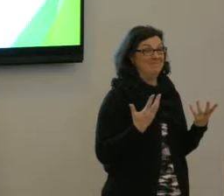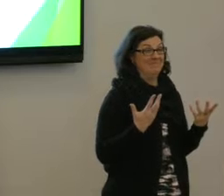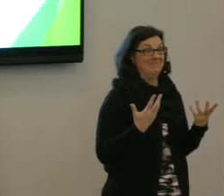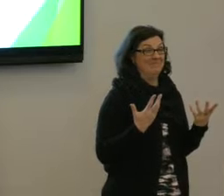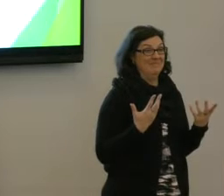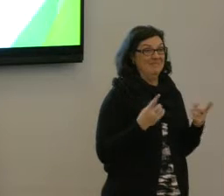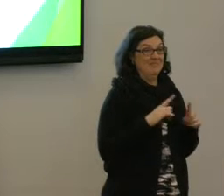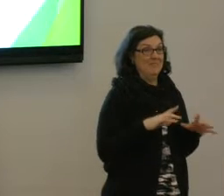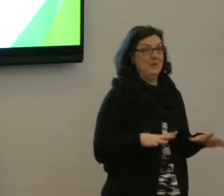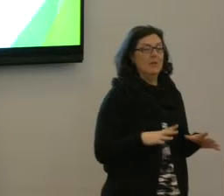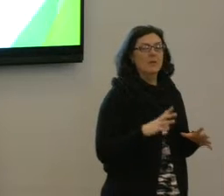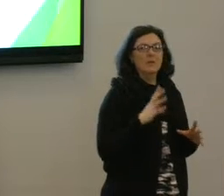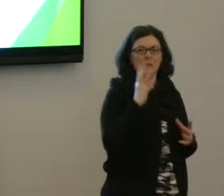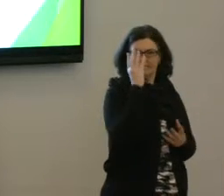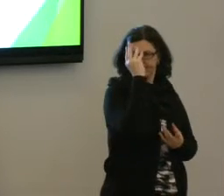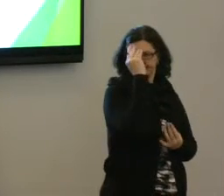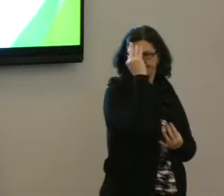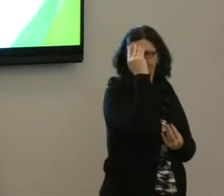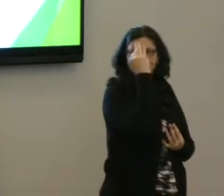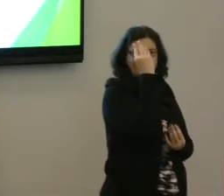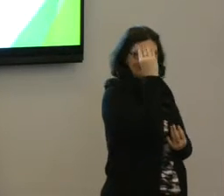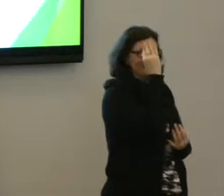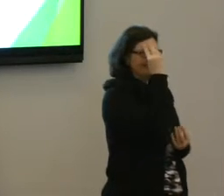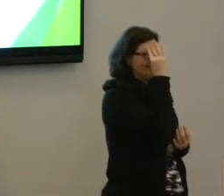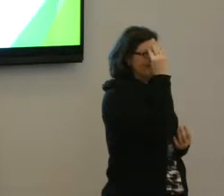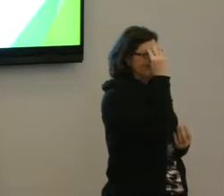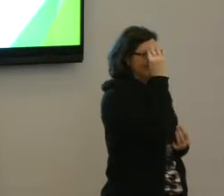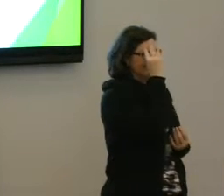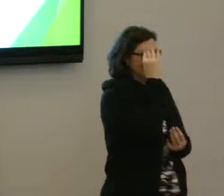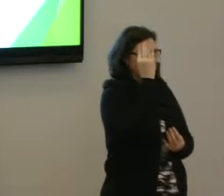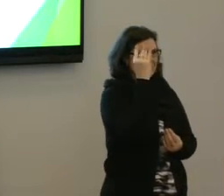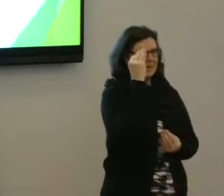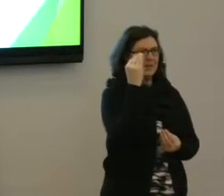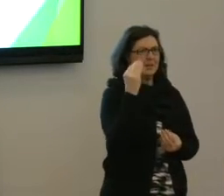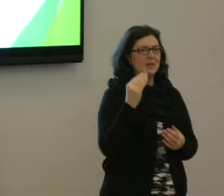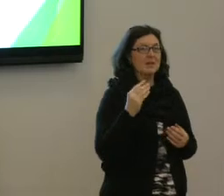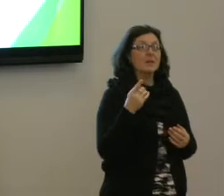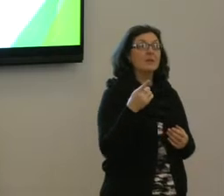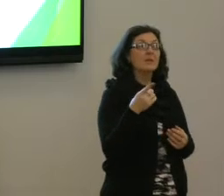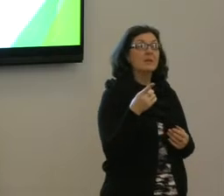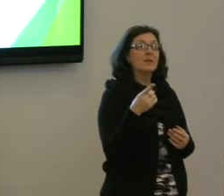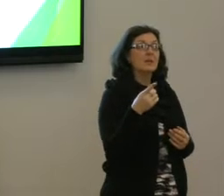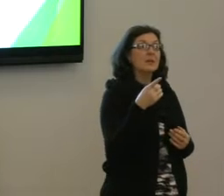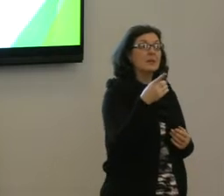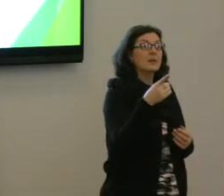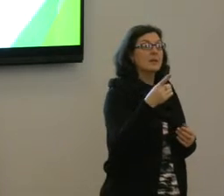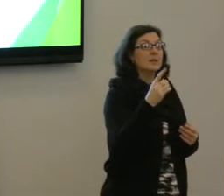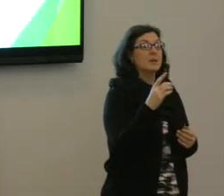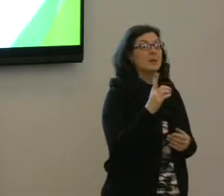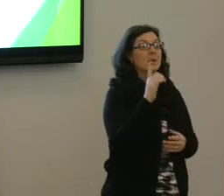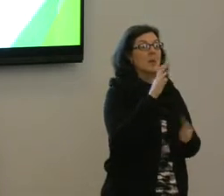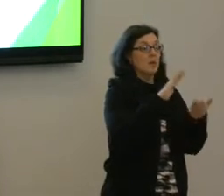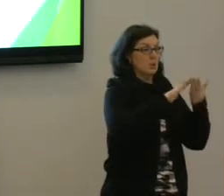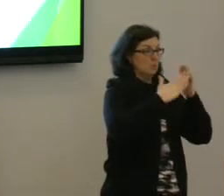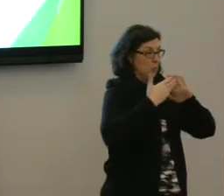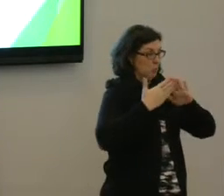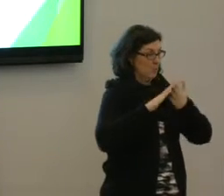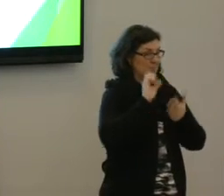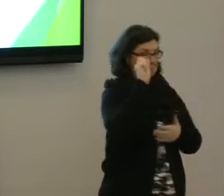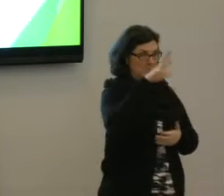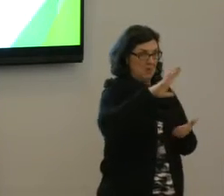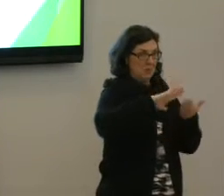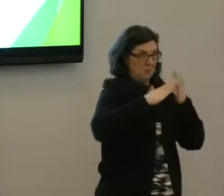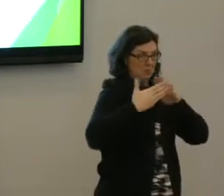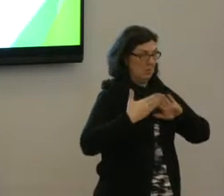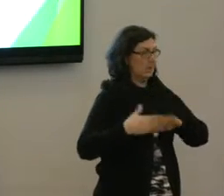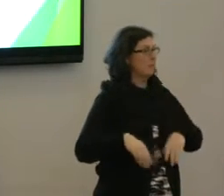And it's something to think about because these days, sound clips and, pardon? A community?